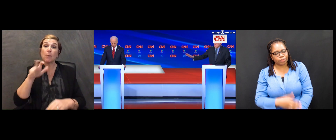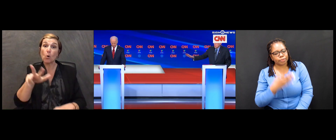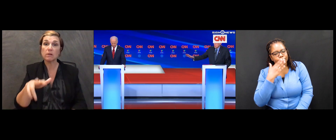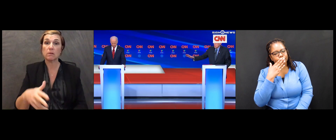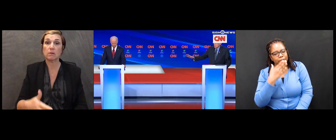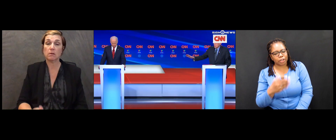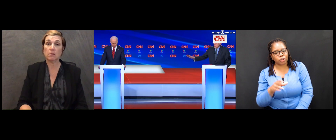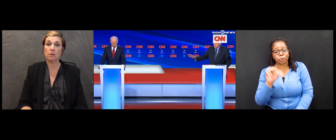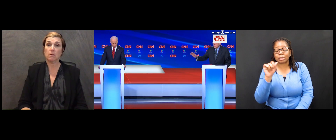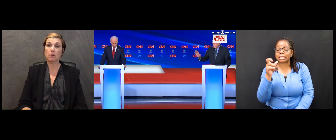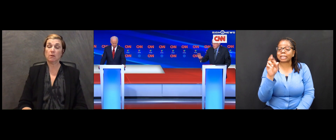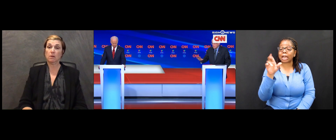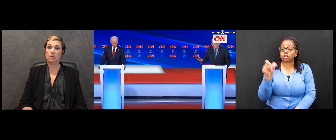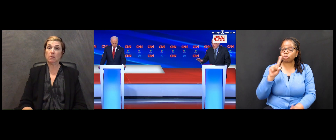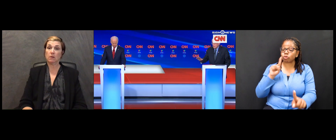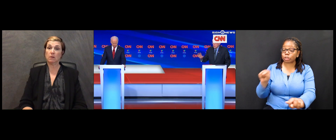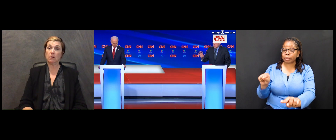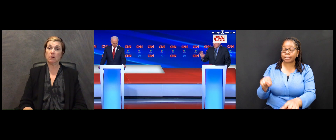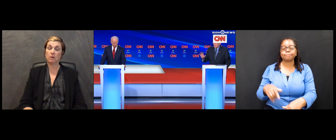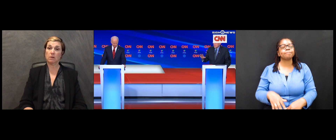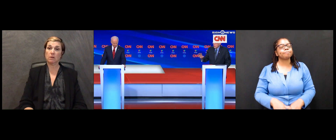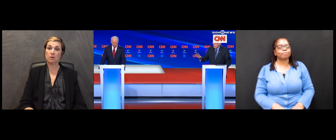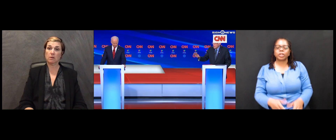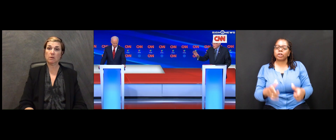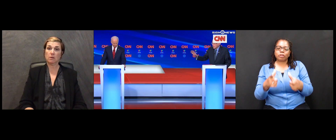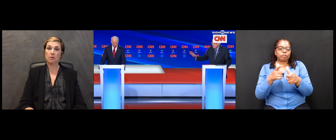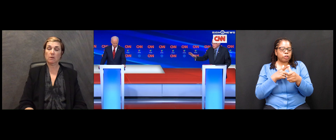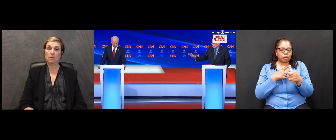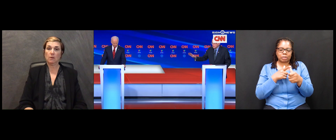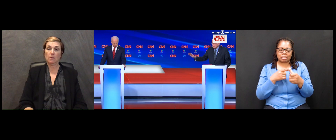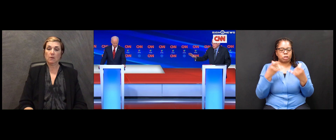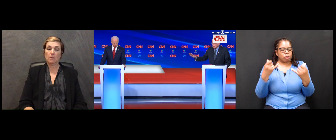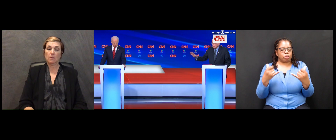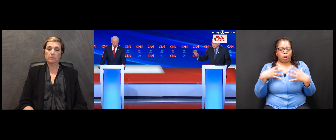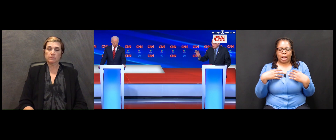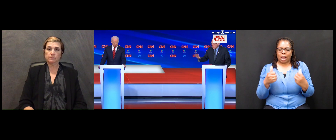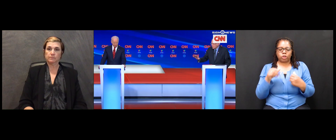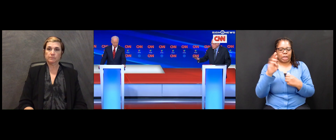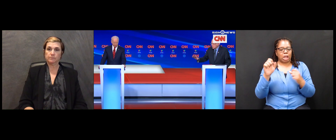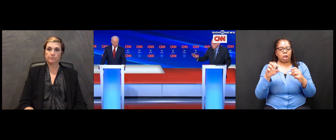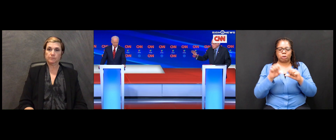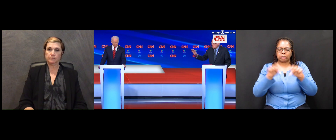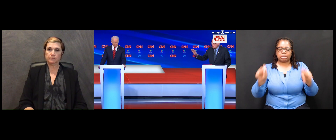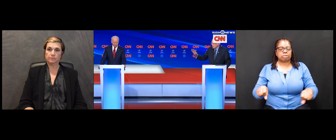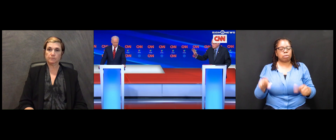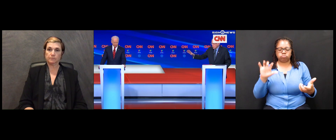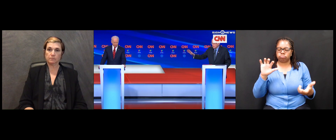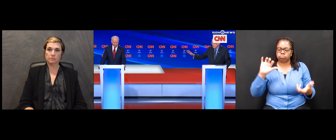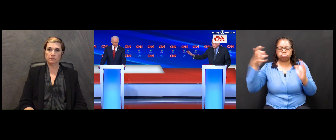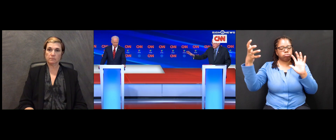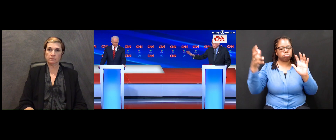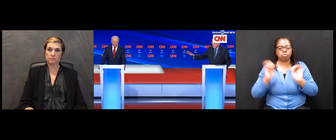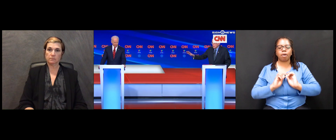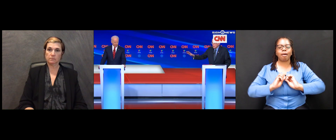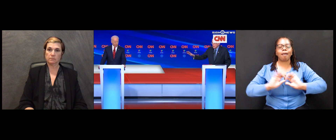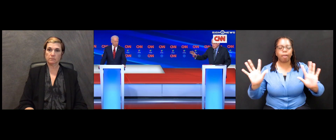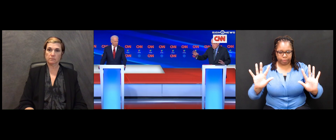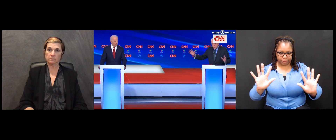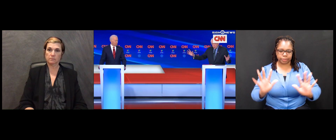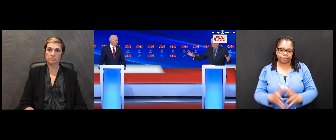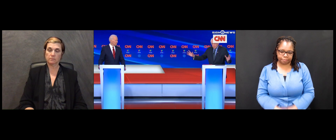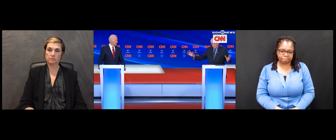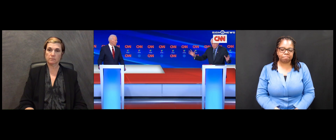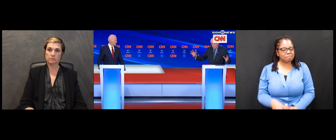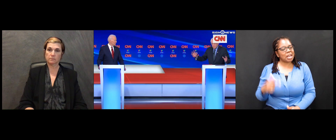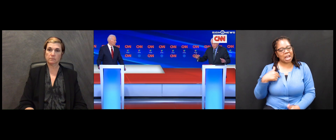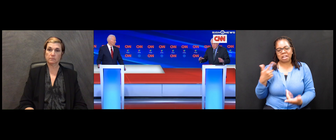all, the dysfunctionality of the current healthcare system is obviously apparent. As I